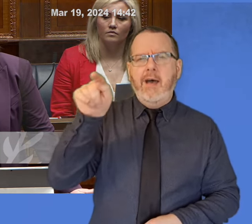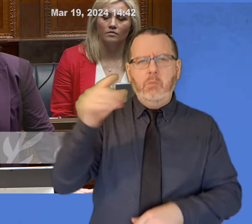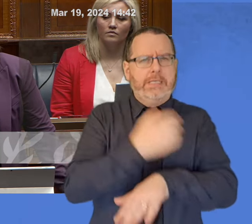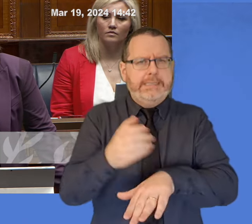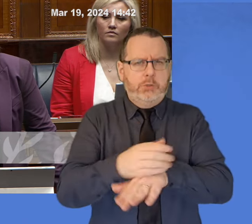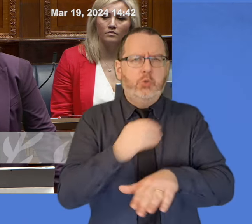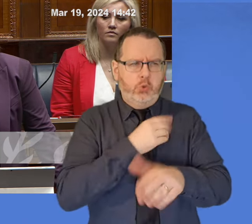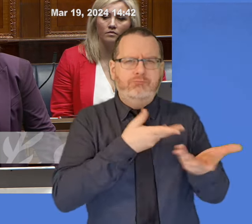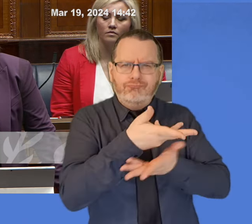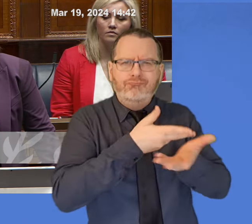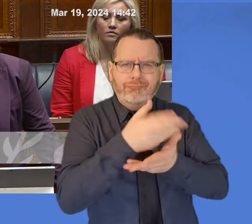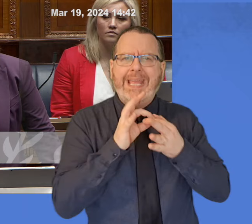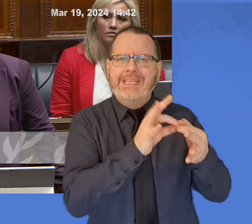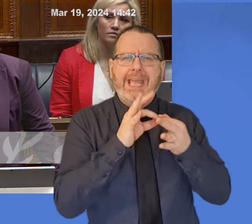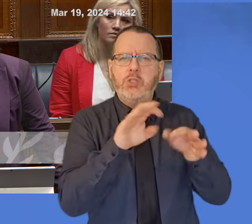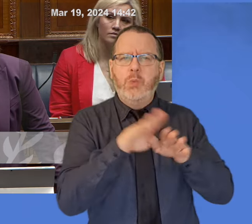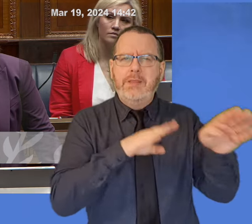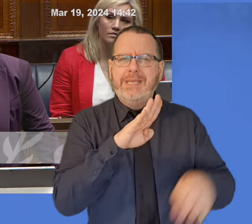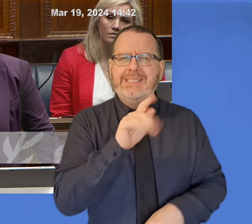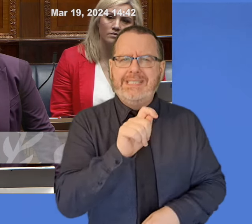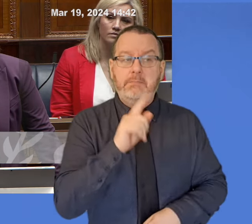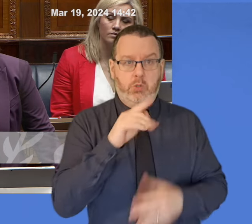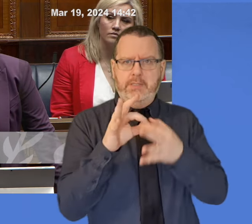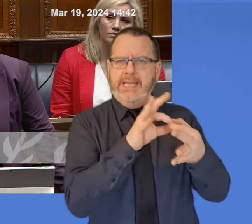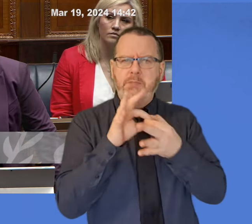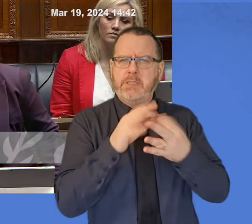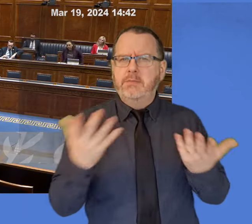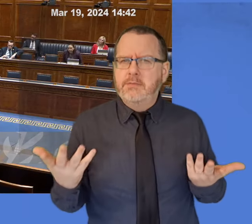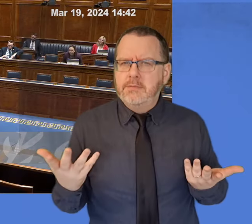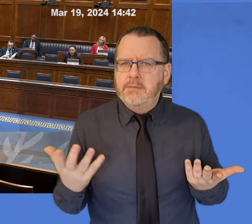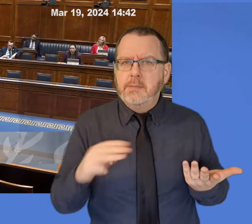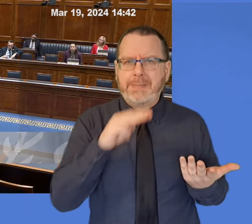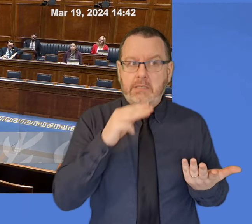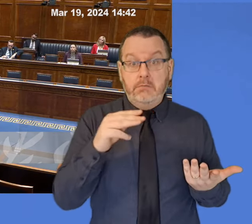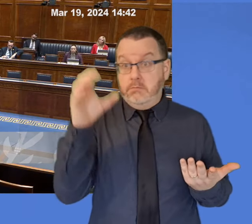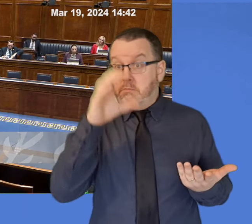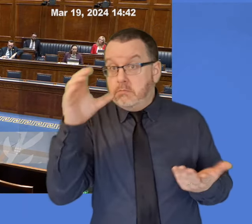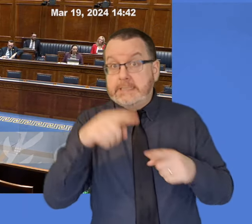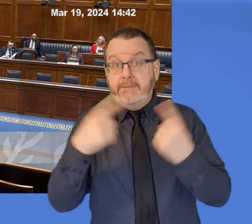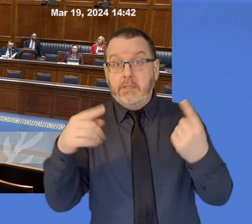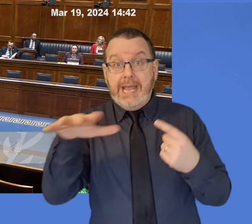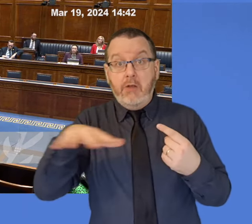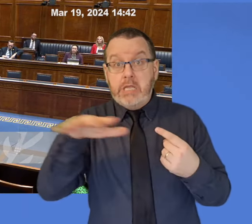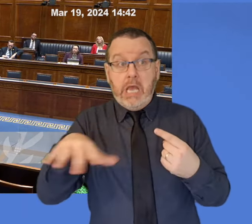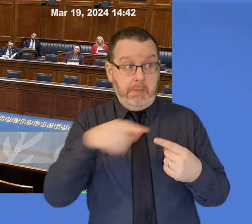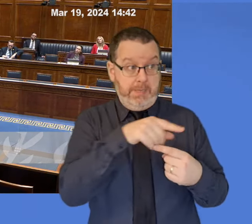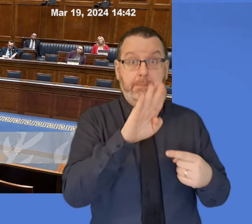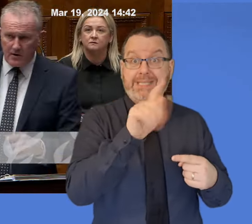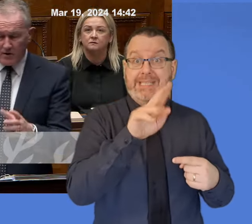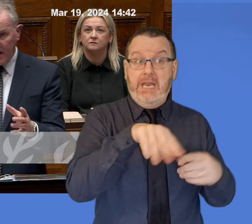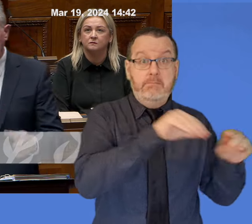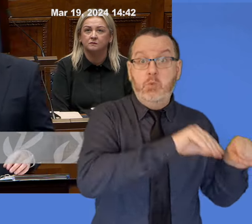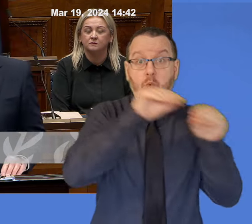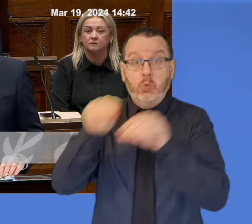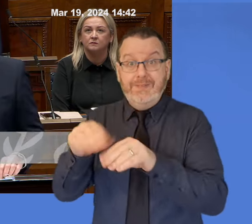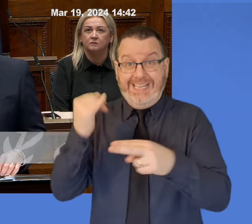looking at different properties that BT can go to within Enniskillen? Minister. If